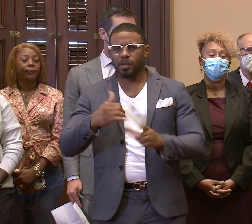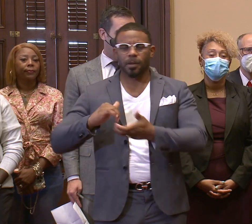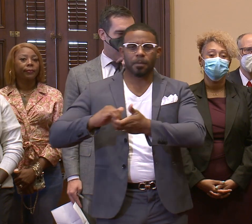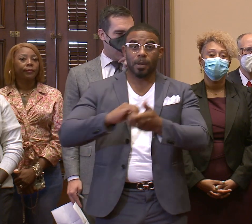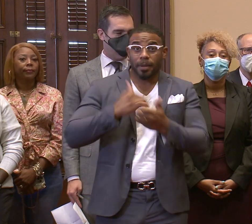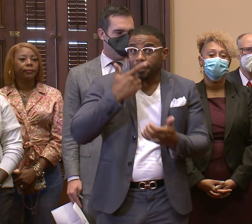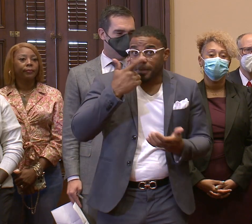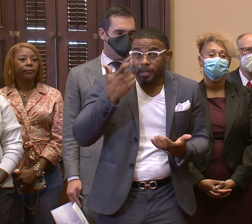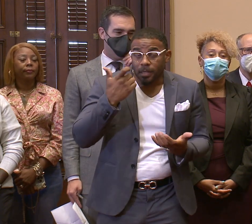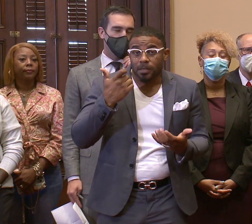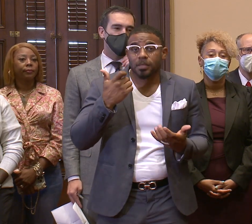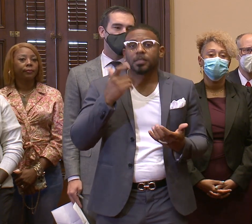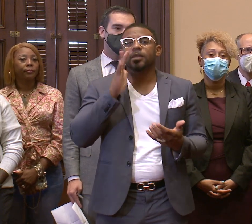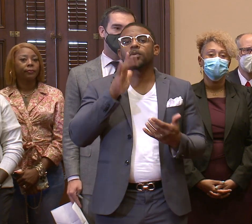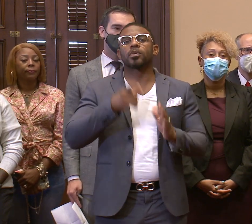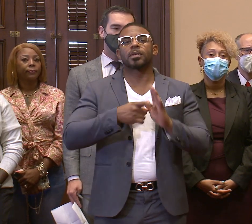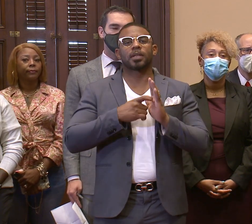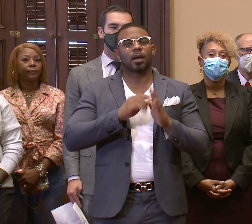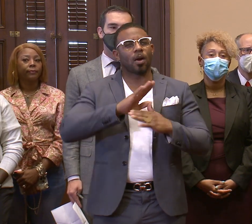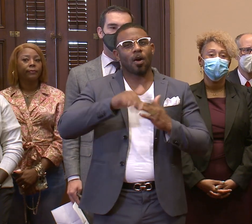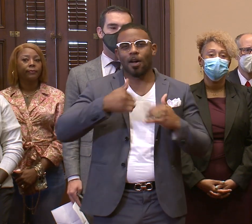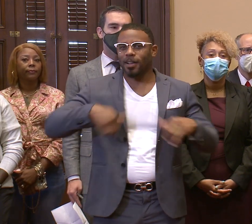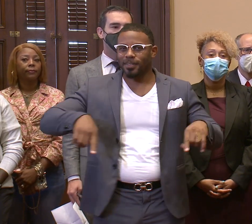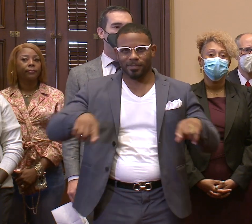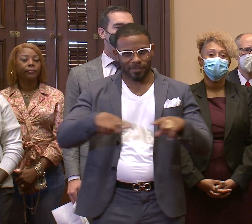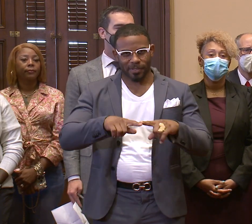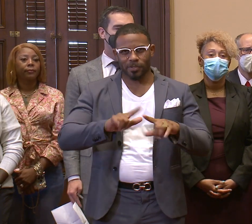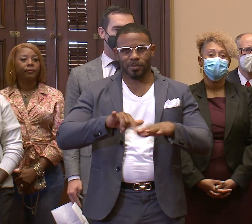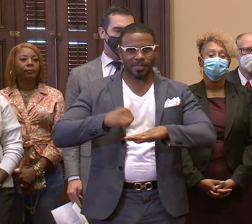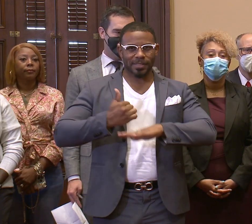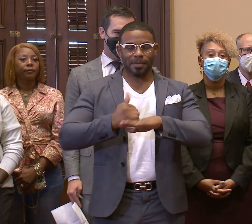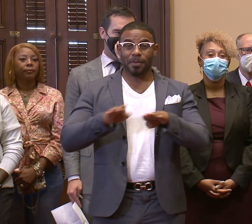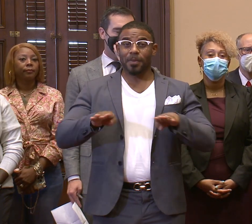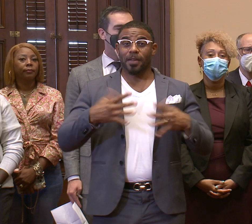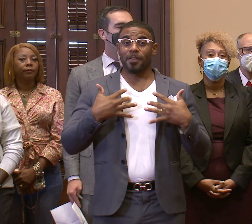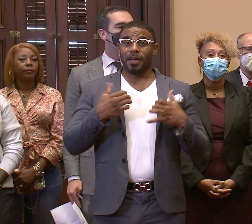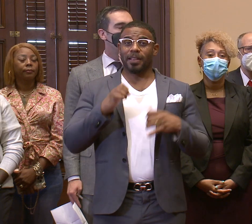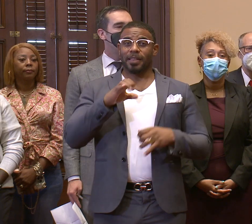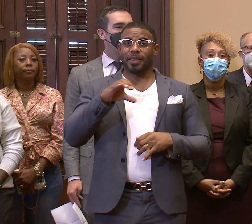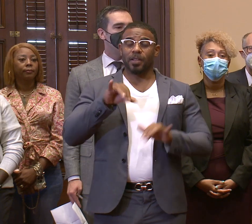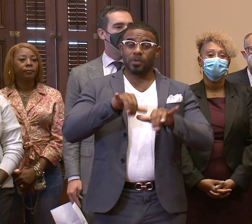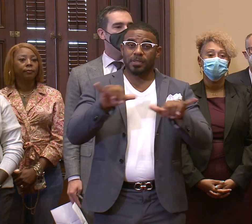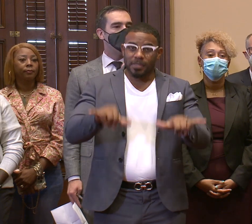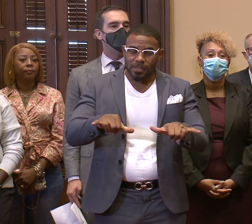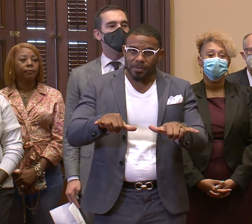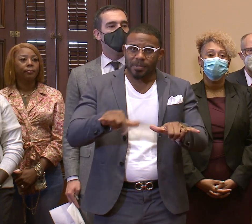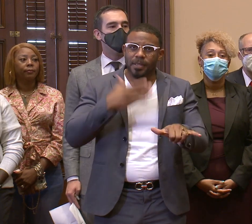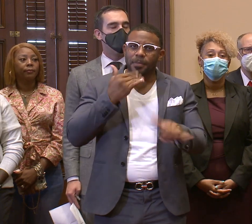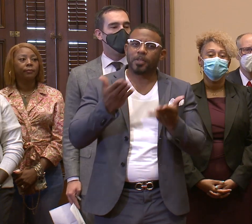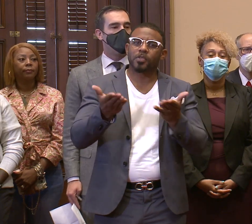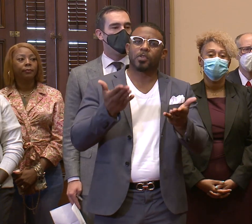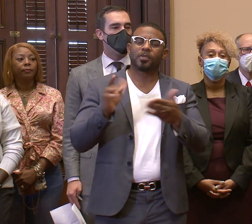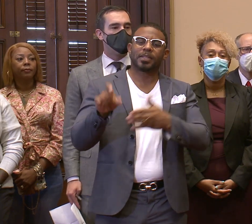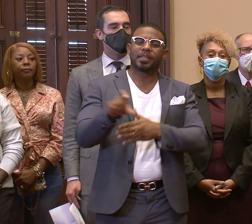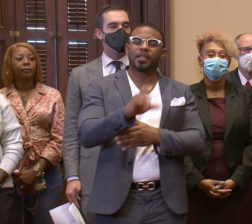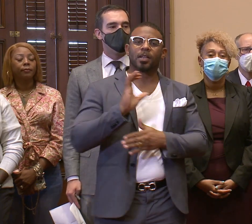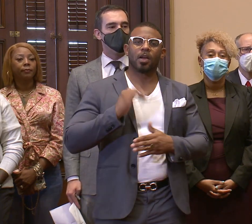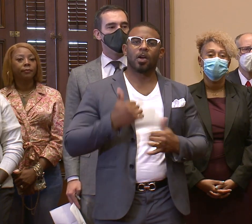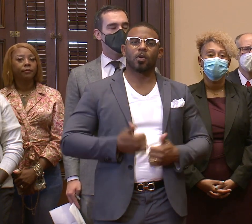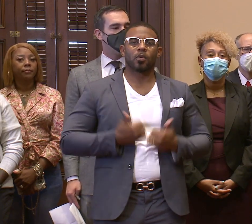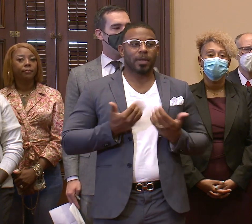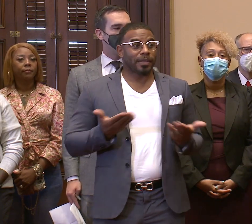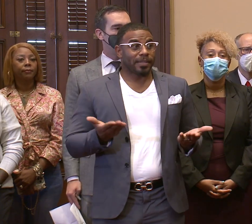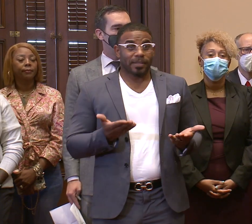partnerships, because it is going to take all of us to establish the behavioral health ecosystem that better serves the needs of our